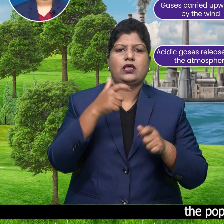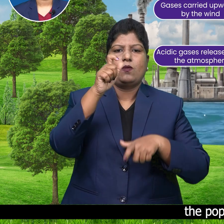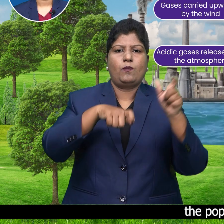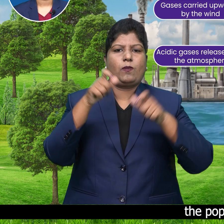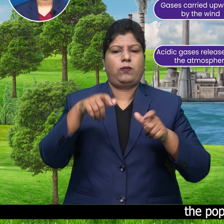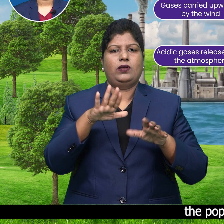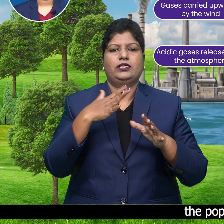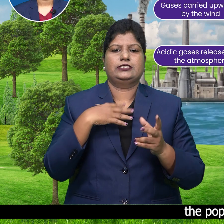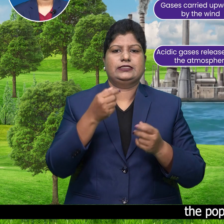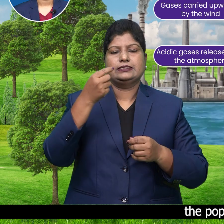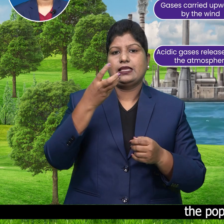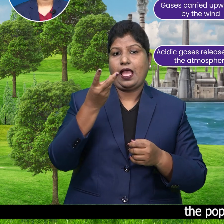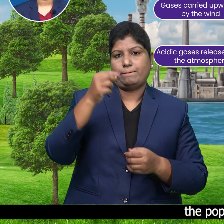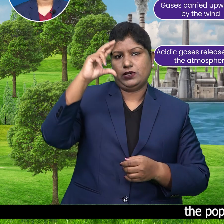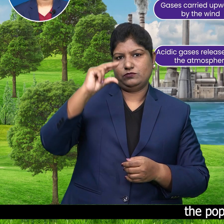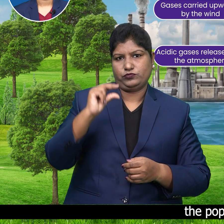ratios.